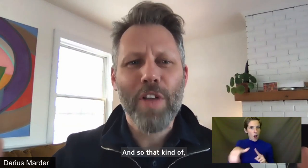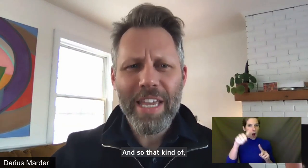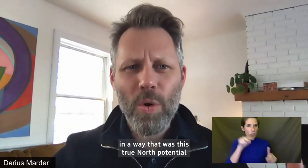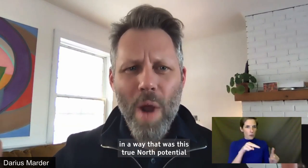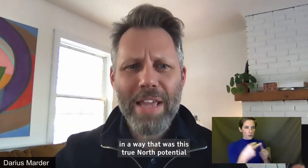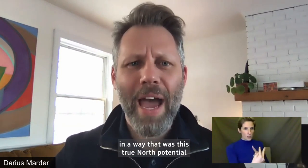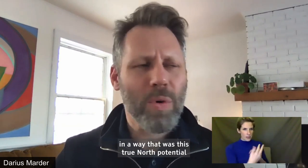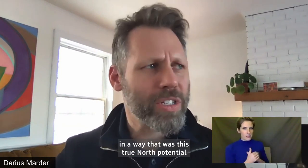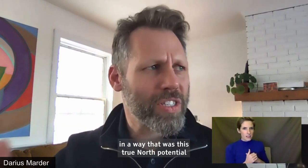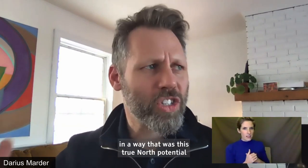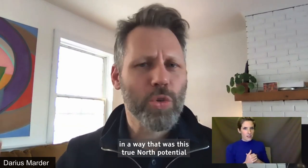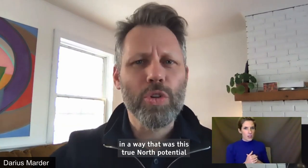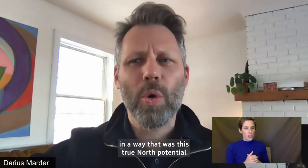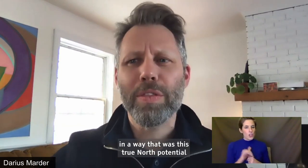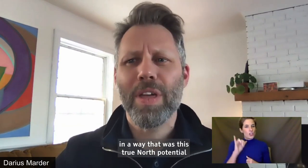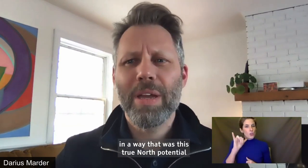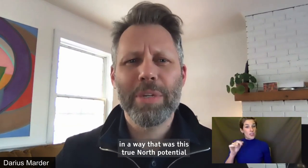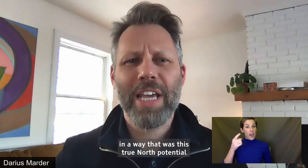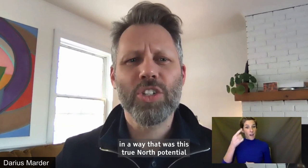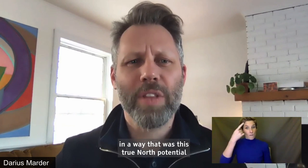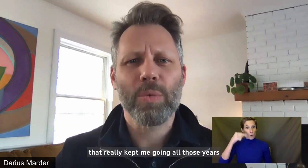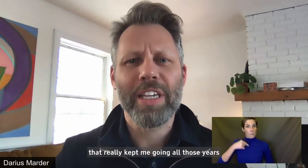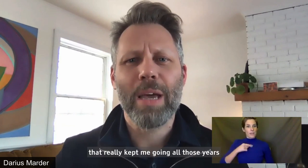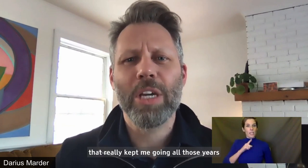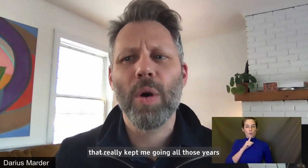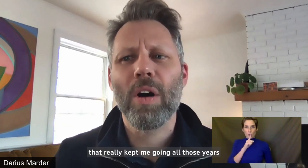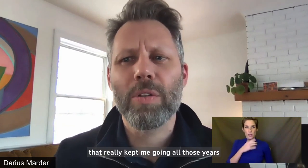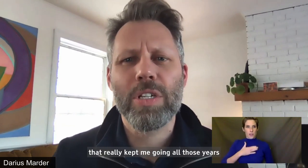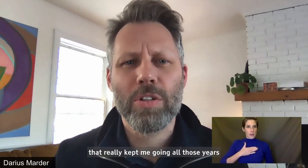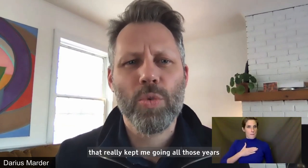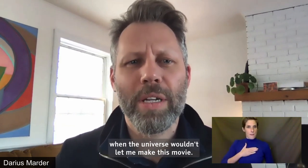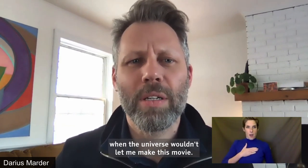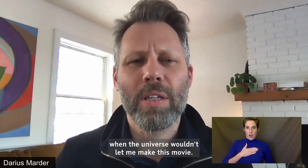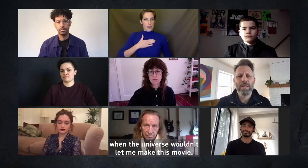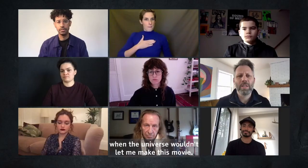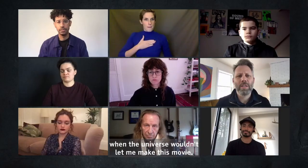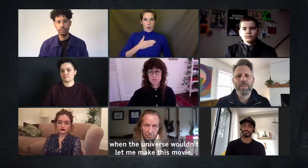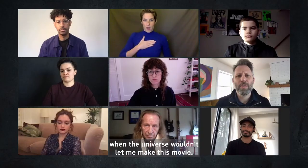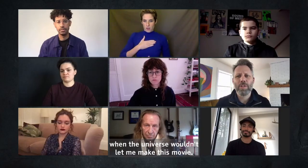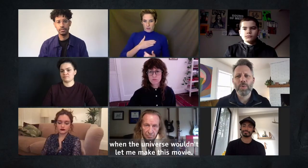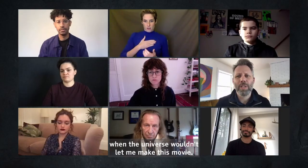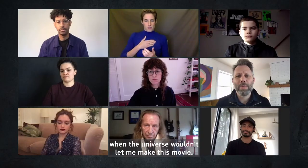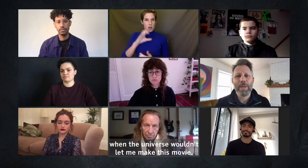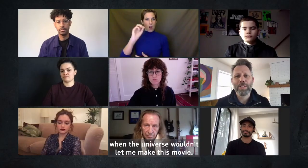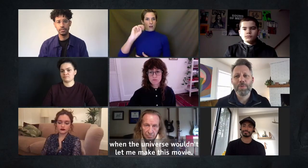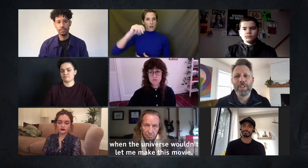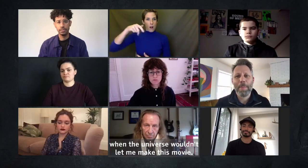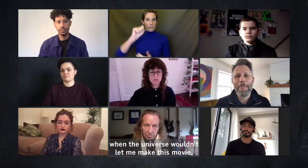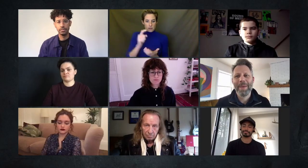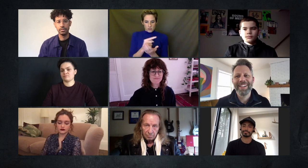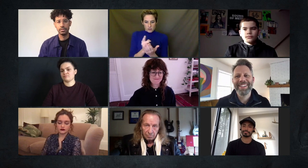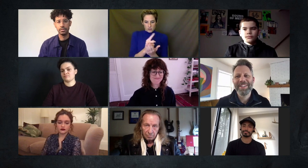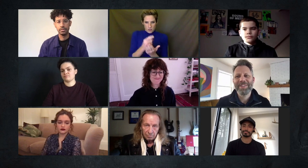that kind of, in a way, that was this true north potential that really kept me going all those years when, you know, the universe wouldn't let me make this